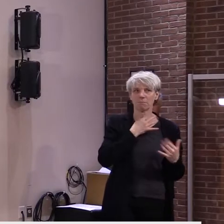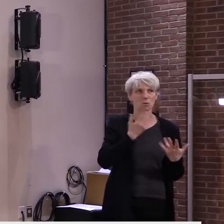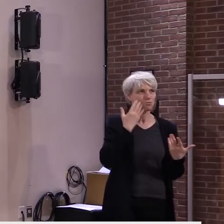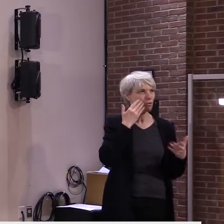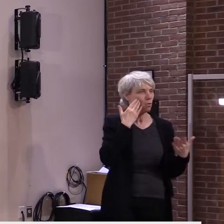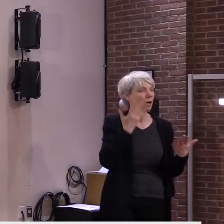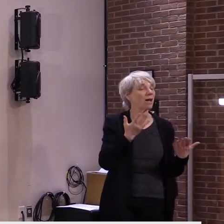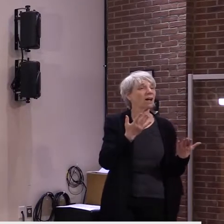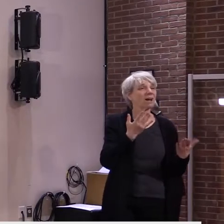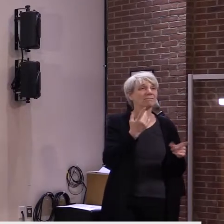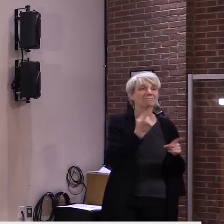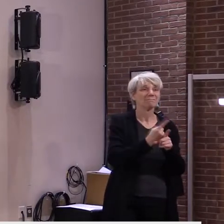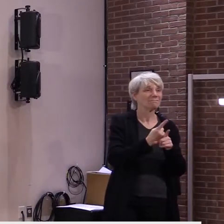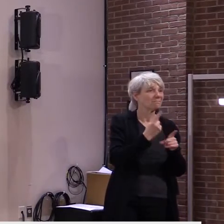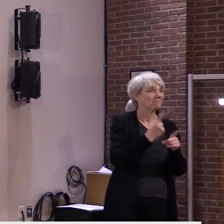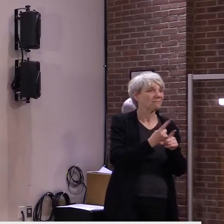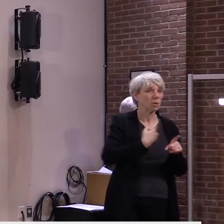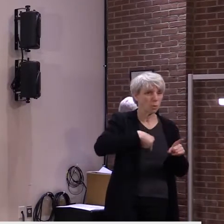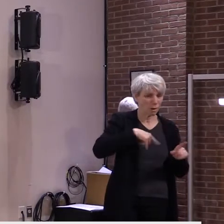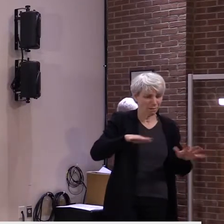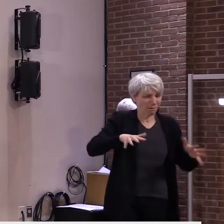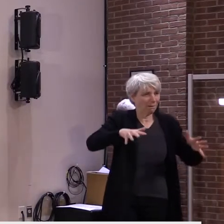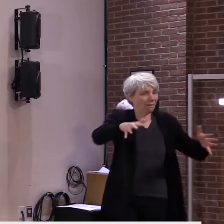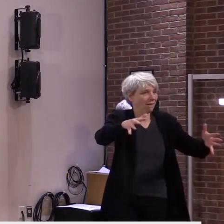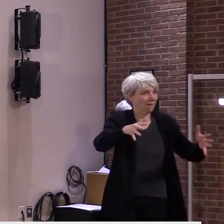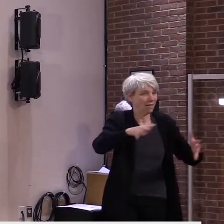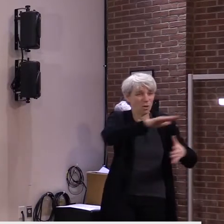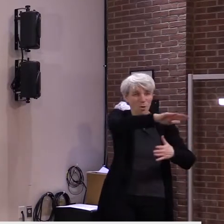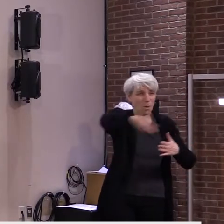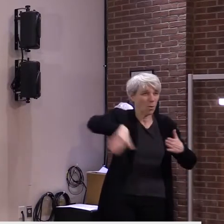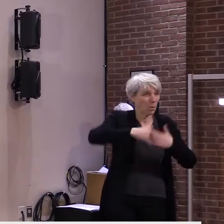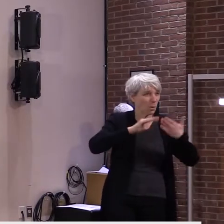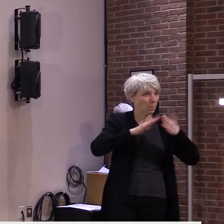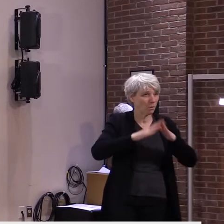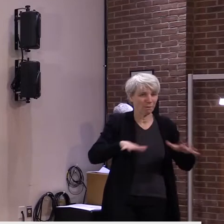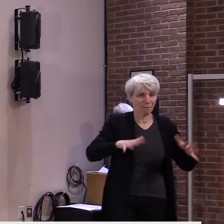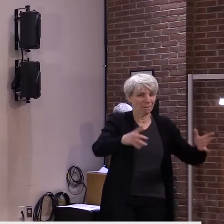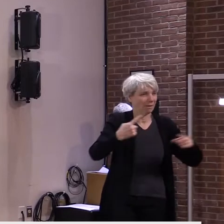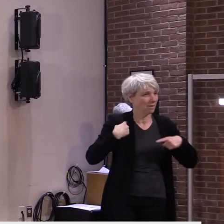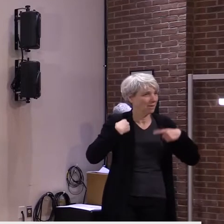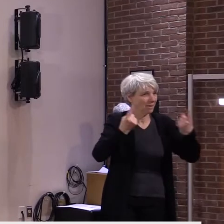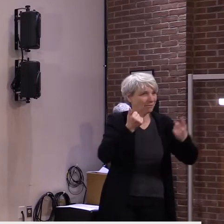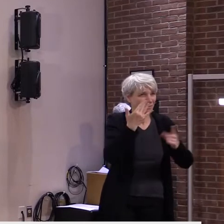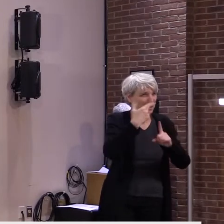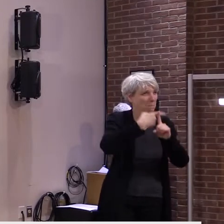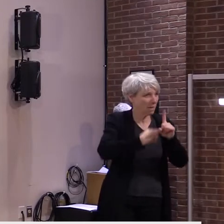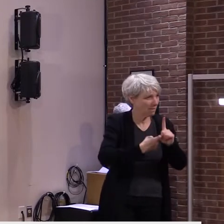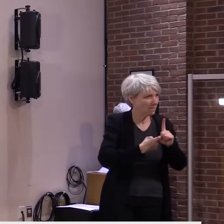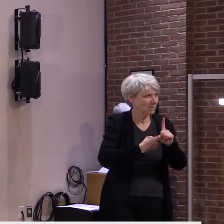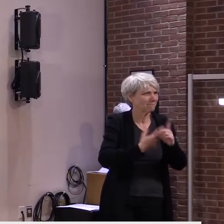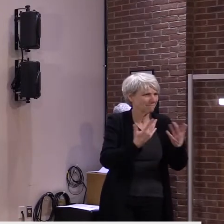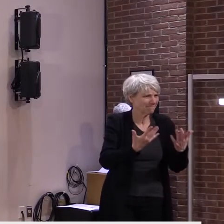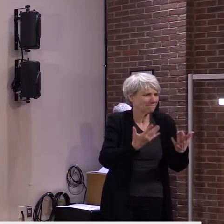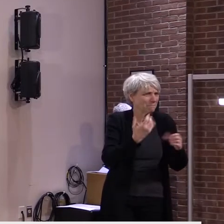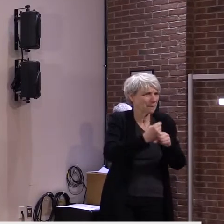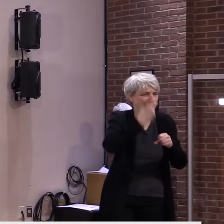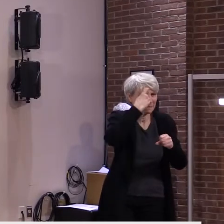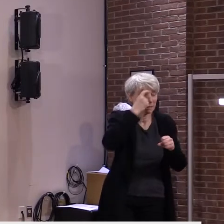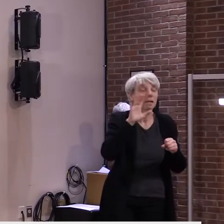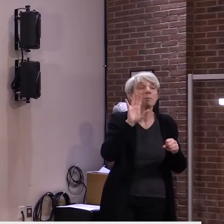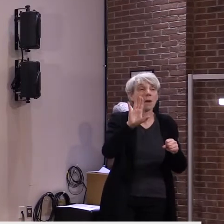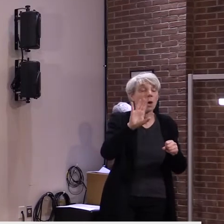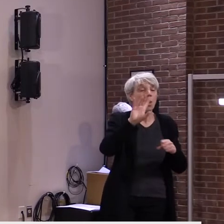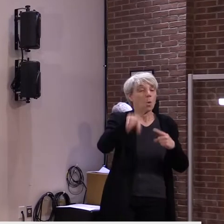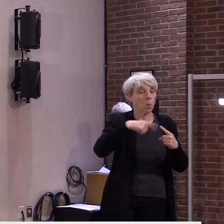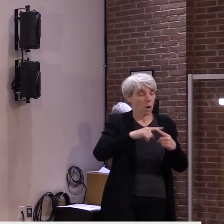the pandemic hasn't given us some shared anxiety? But know that when you're ready, you can have